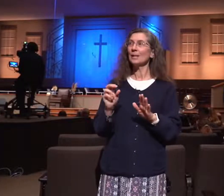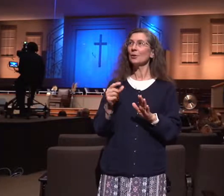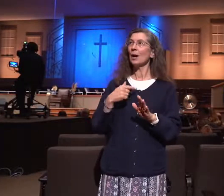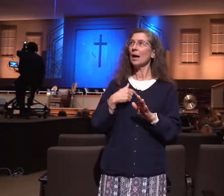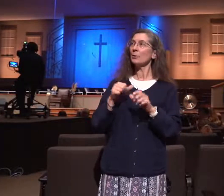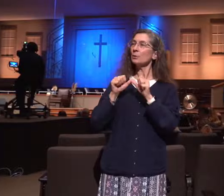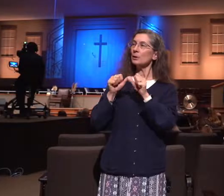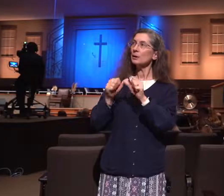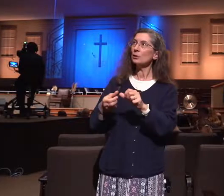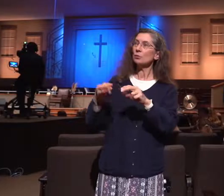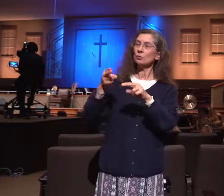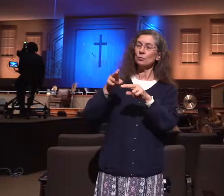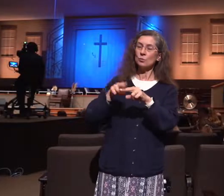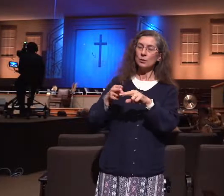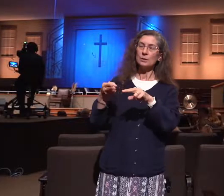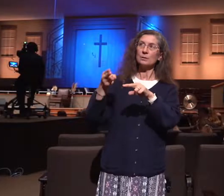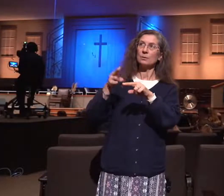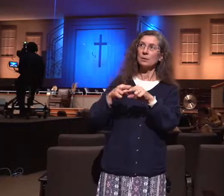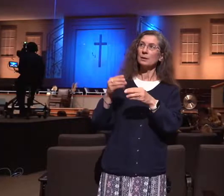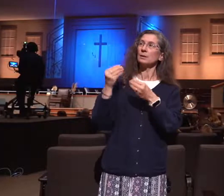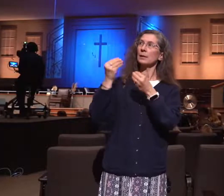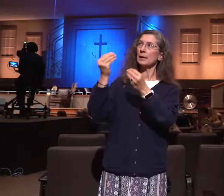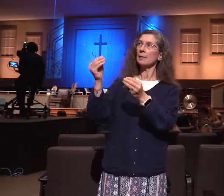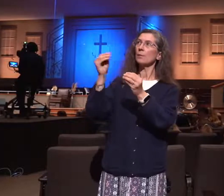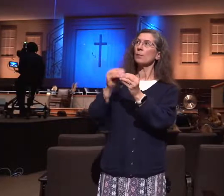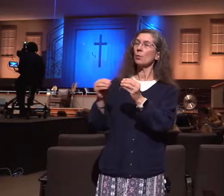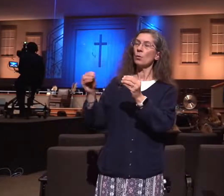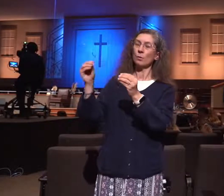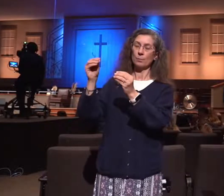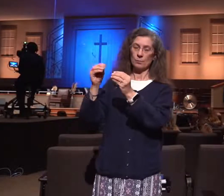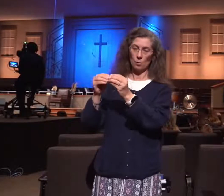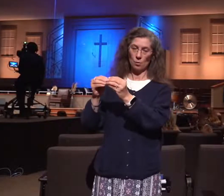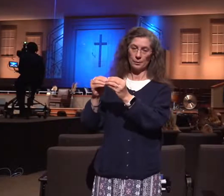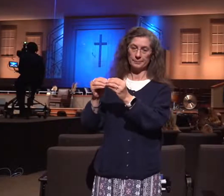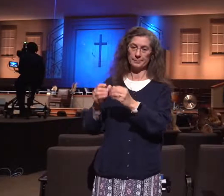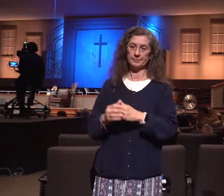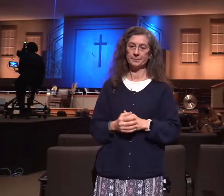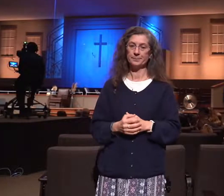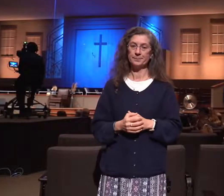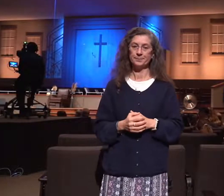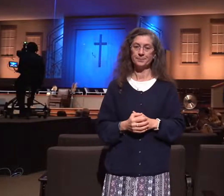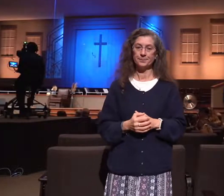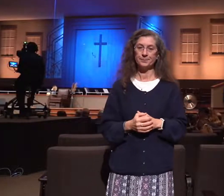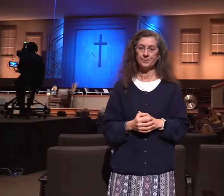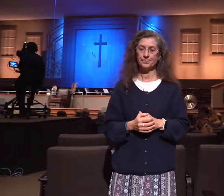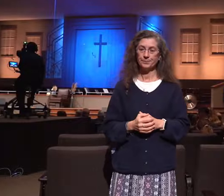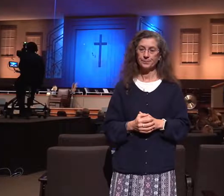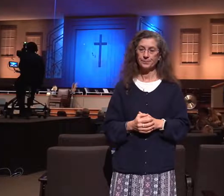give more this coming year than I've ever given before.